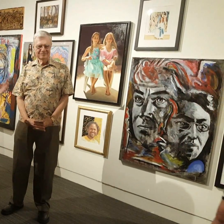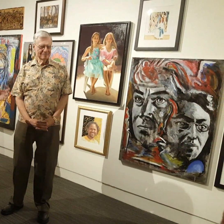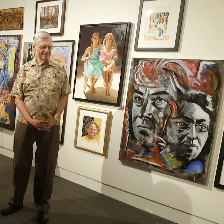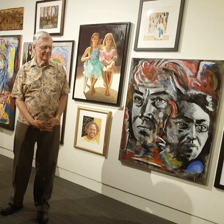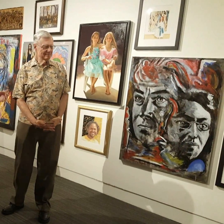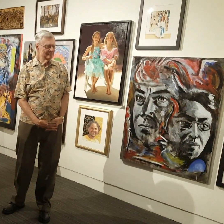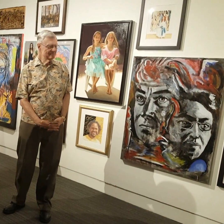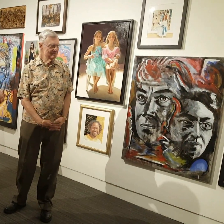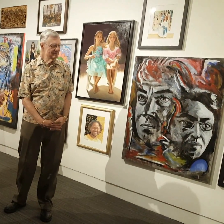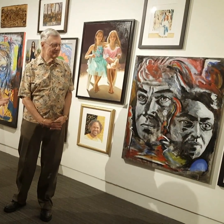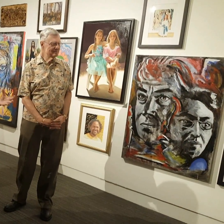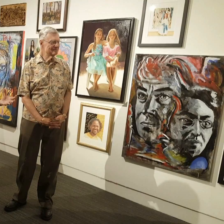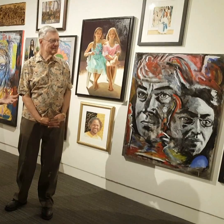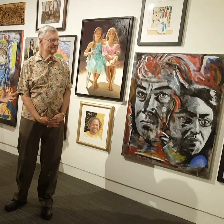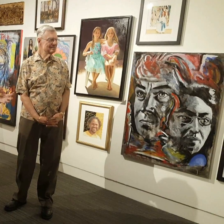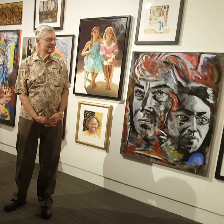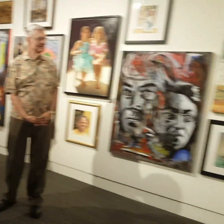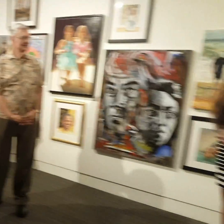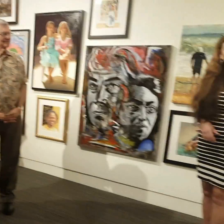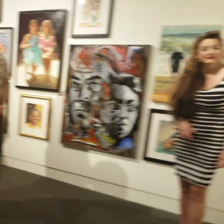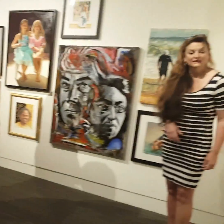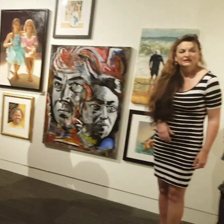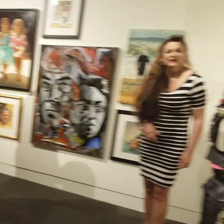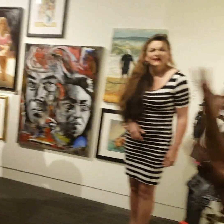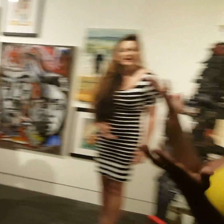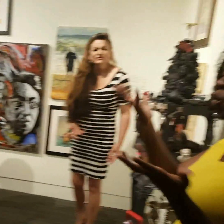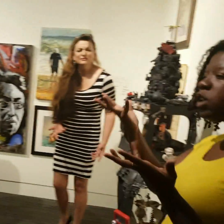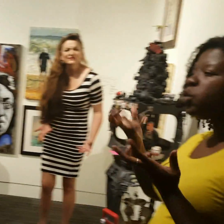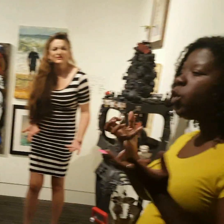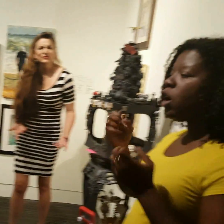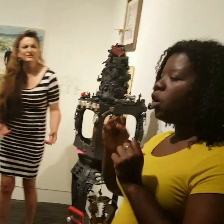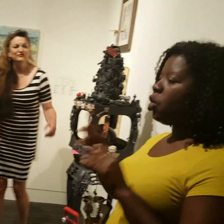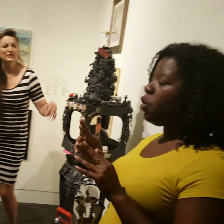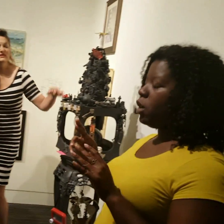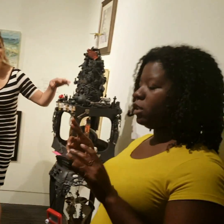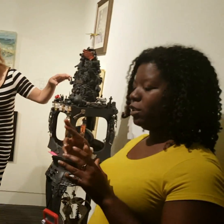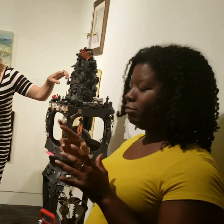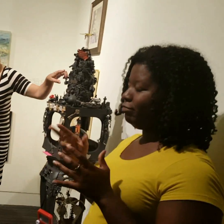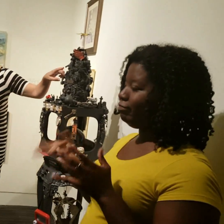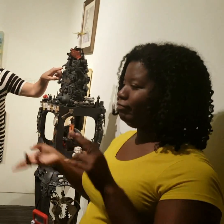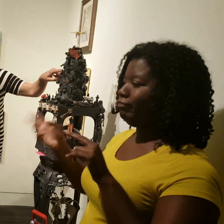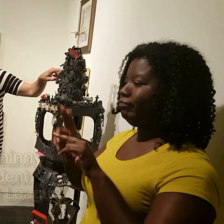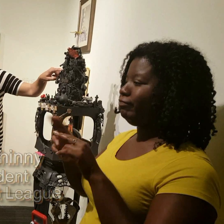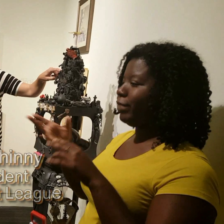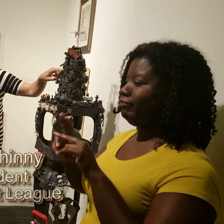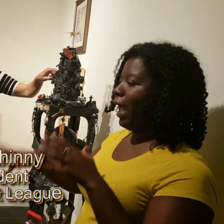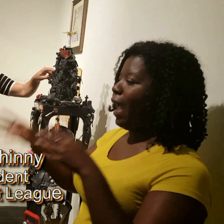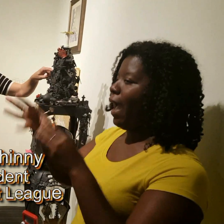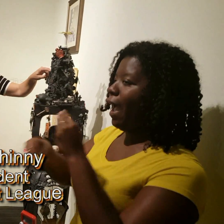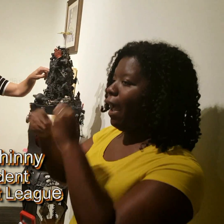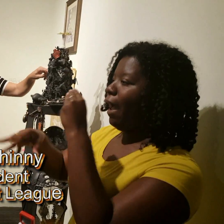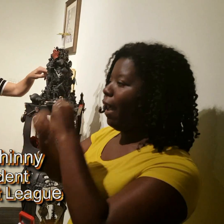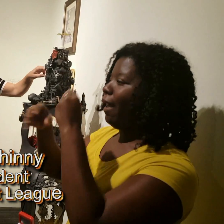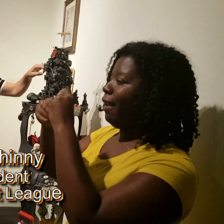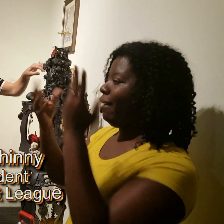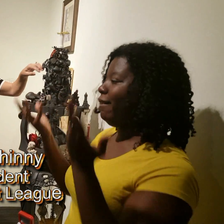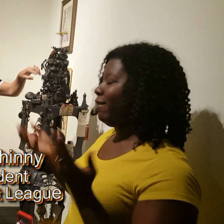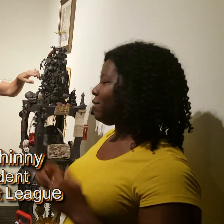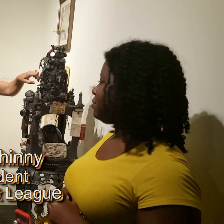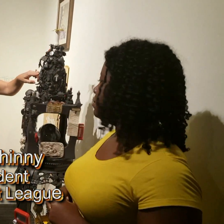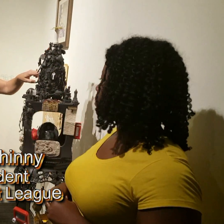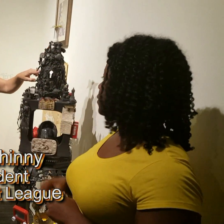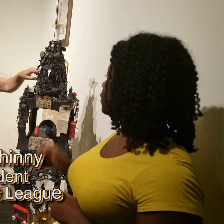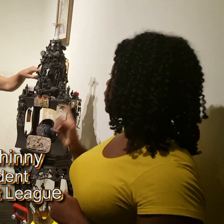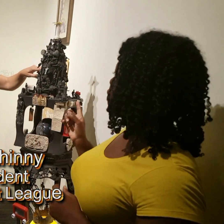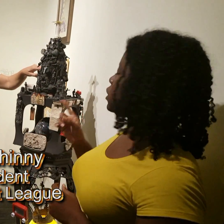have an idea of what it was going to be, or did it just evolve? Actually, what started first, this is an old tin